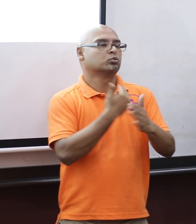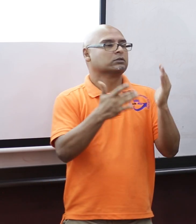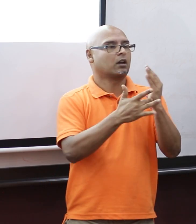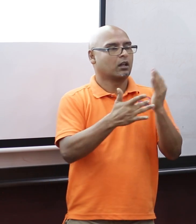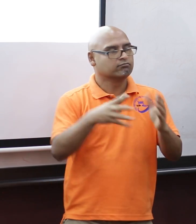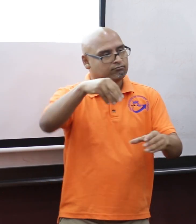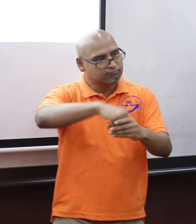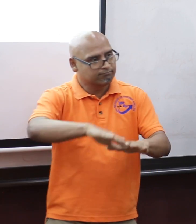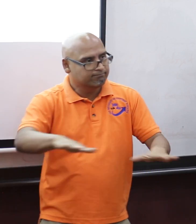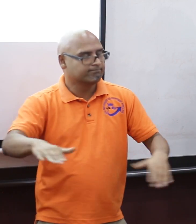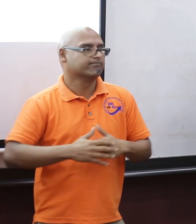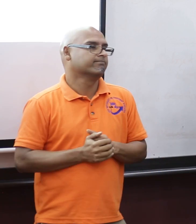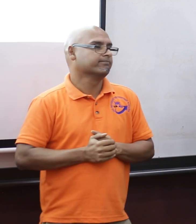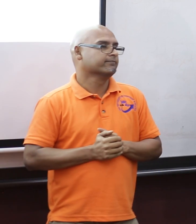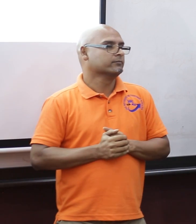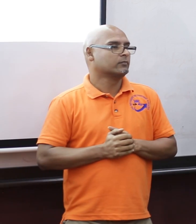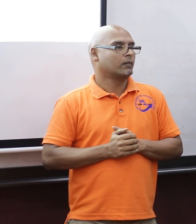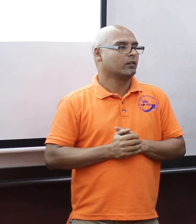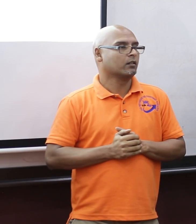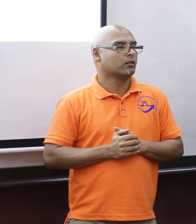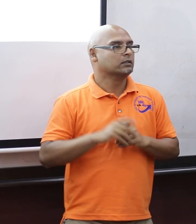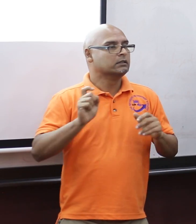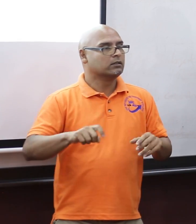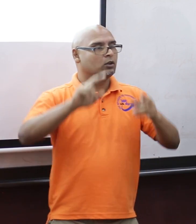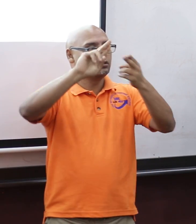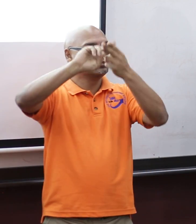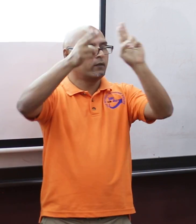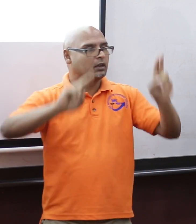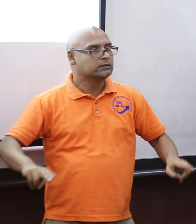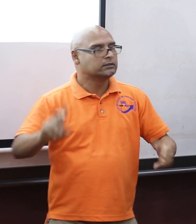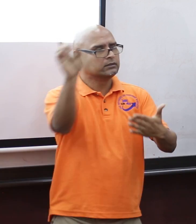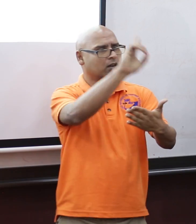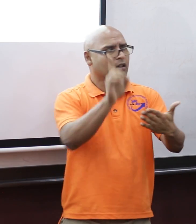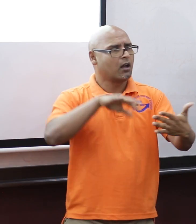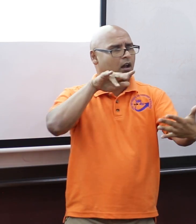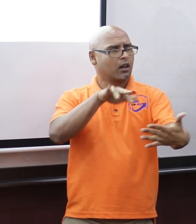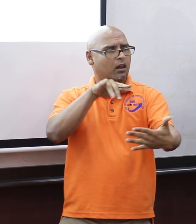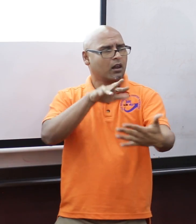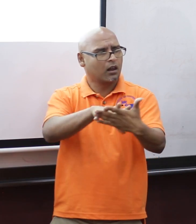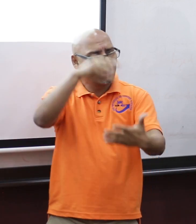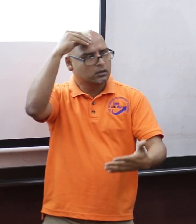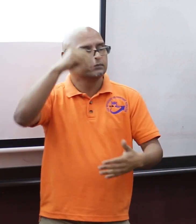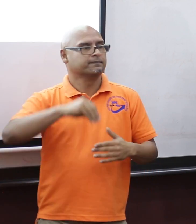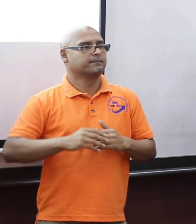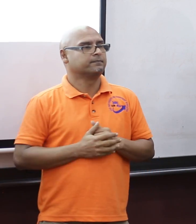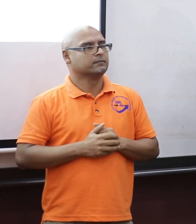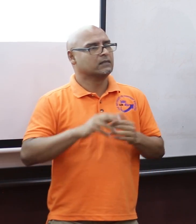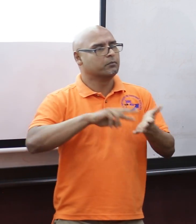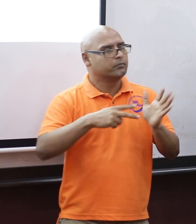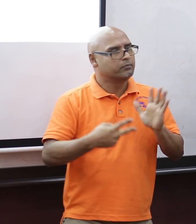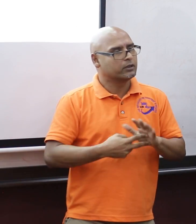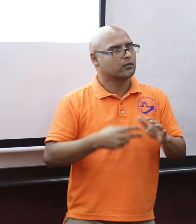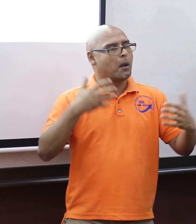We also need to have the universal design for learning. It caters for all students. Students learn differently. So